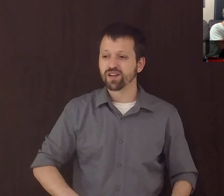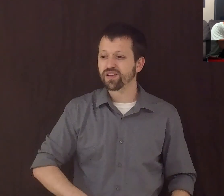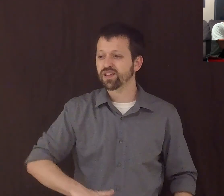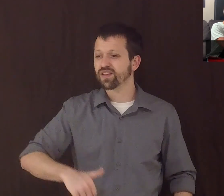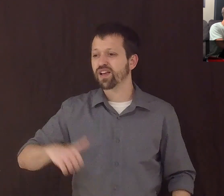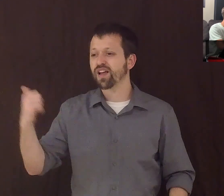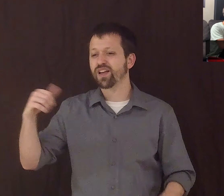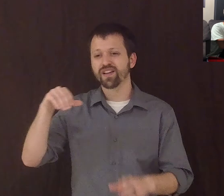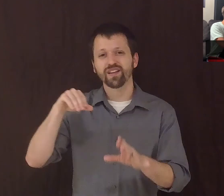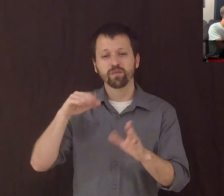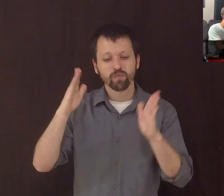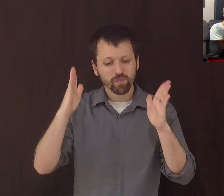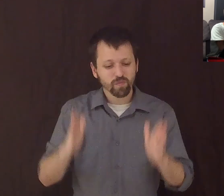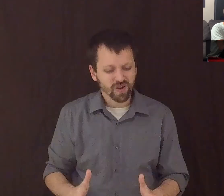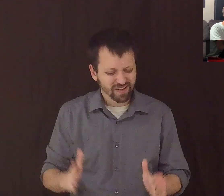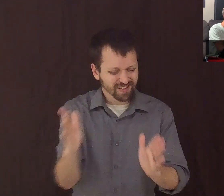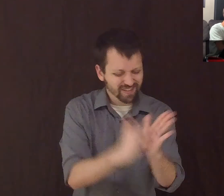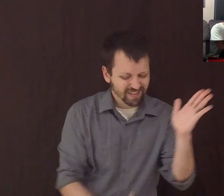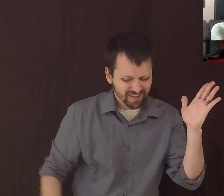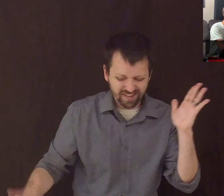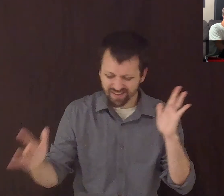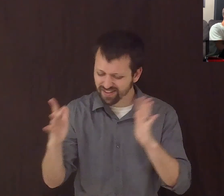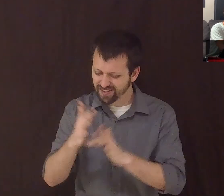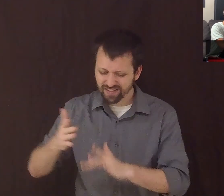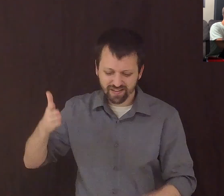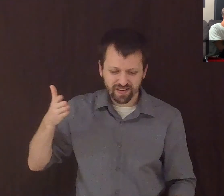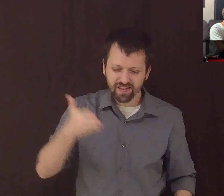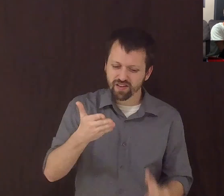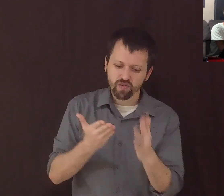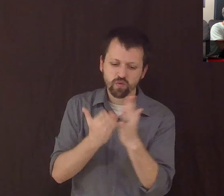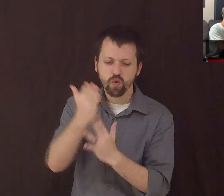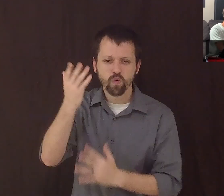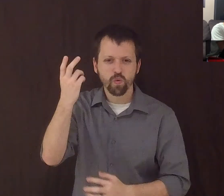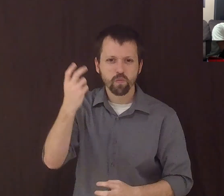Whoa, there is another in the fire.